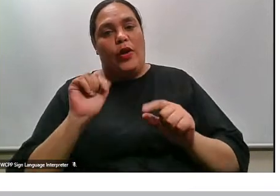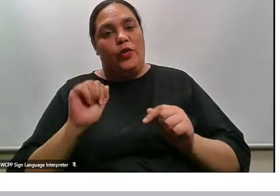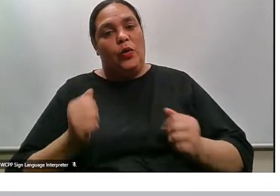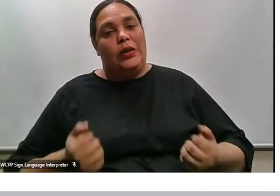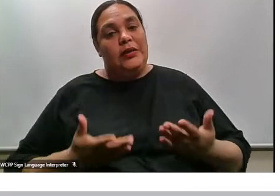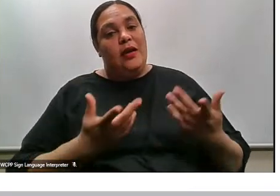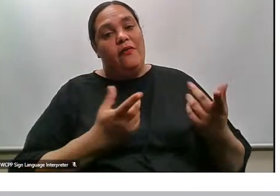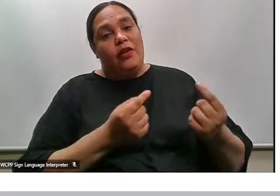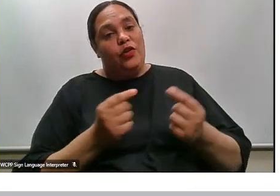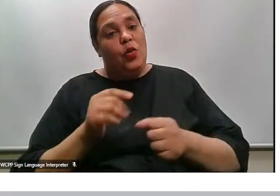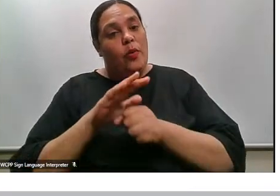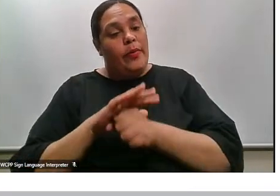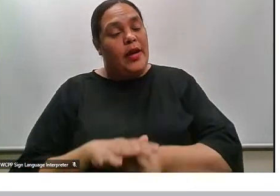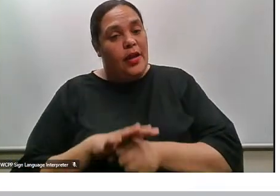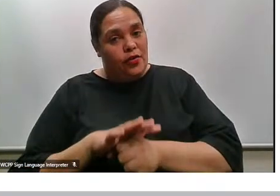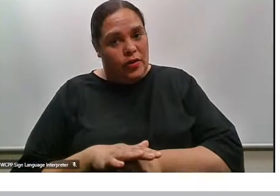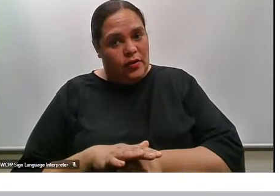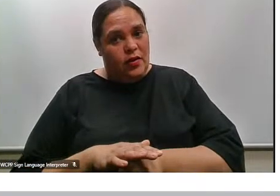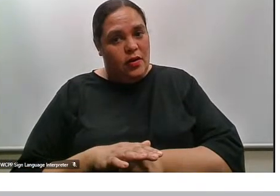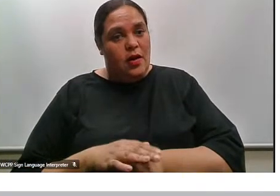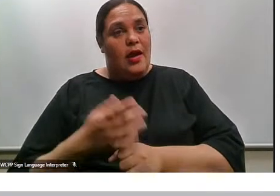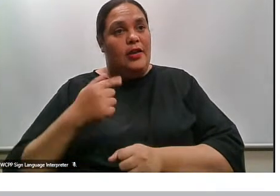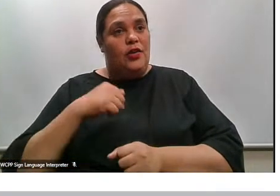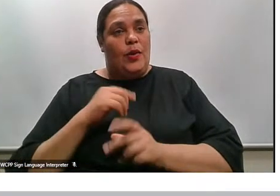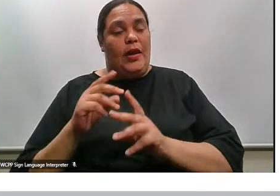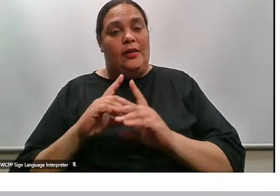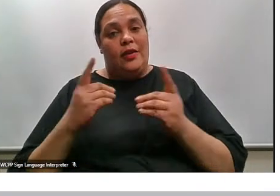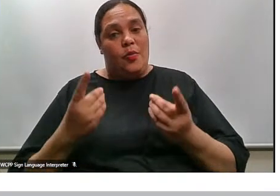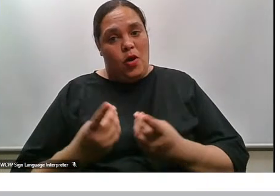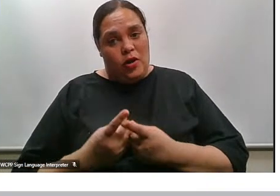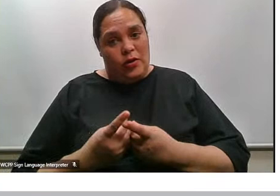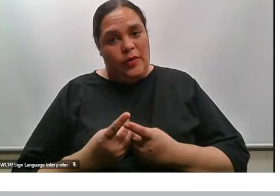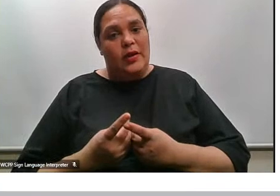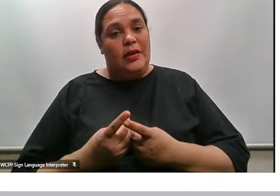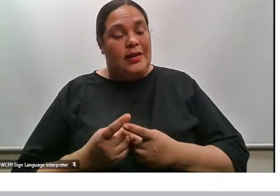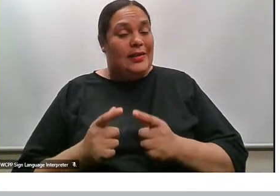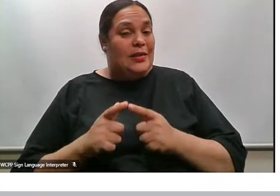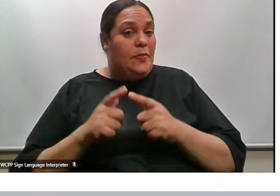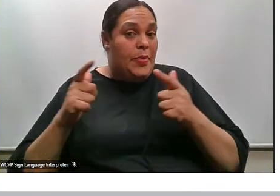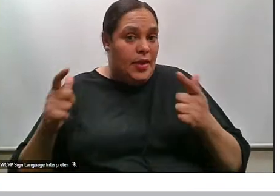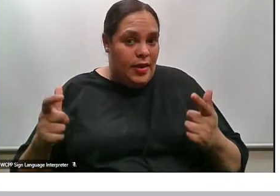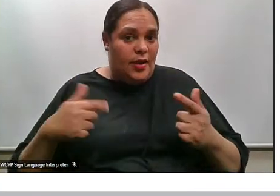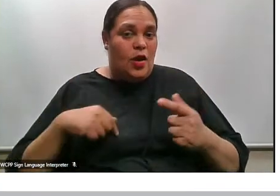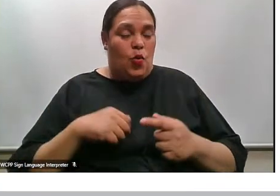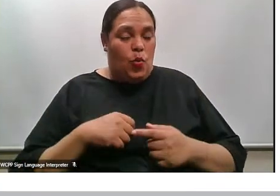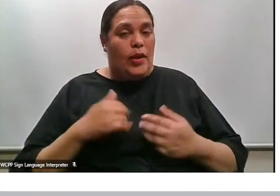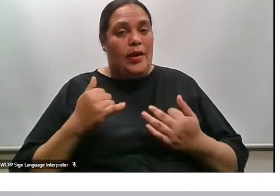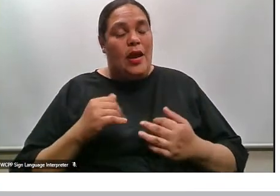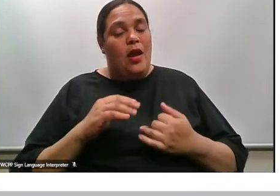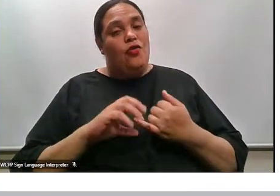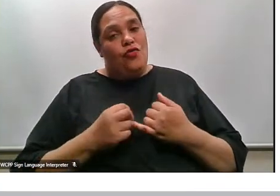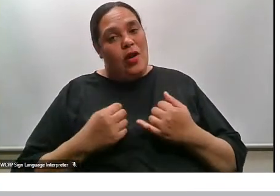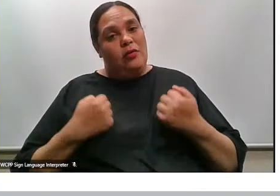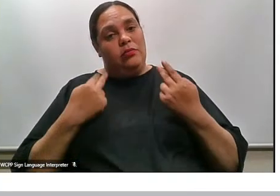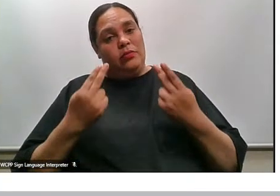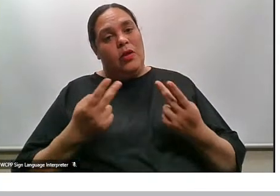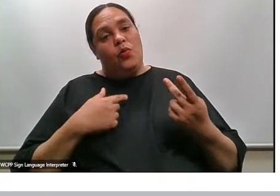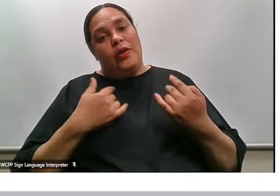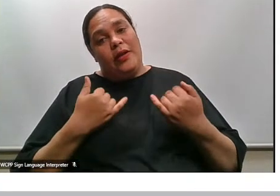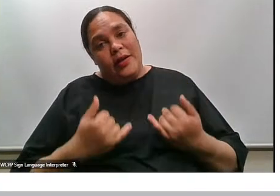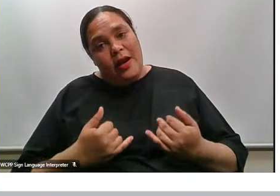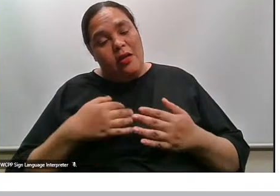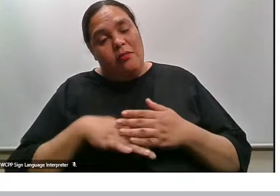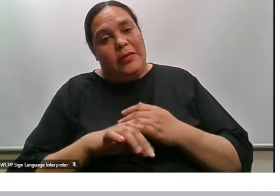delivery pressures on us as a department is so huge, and we are stepping up. We are getting